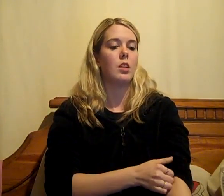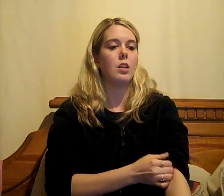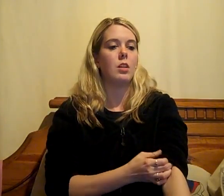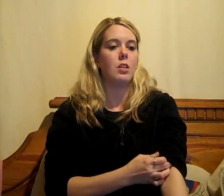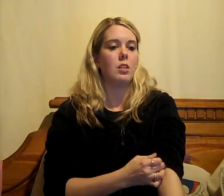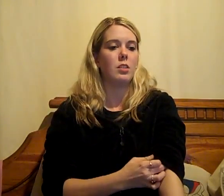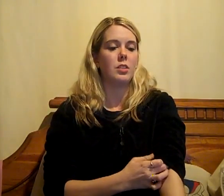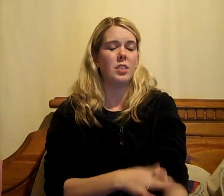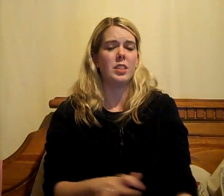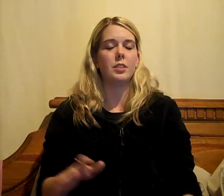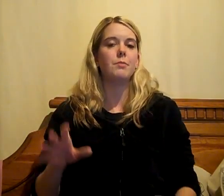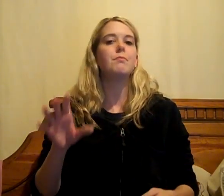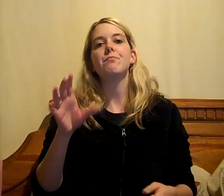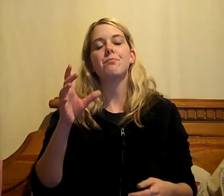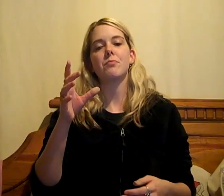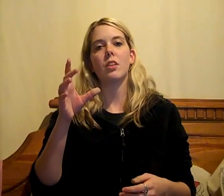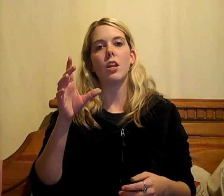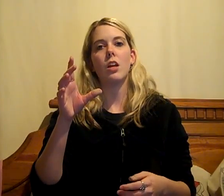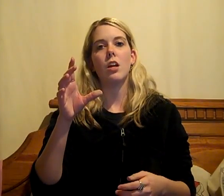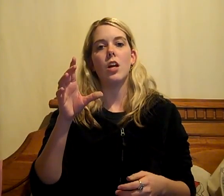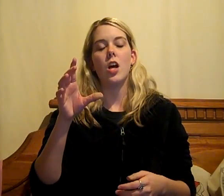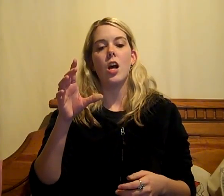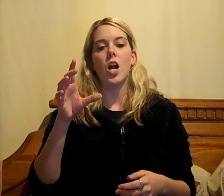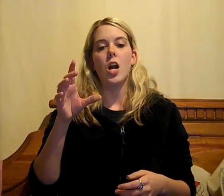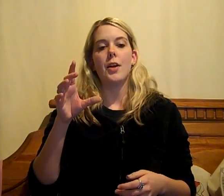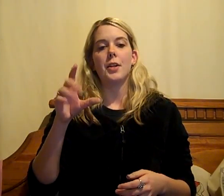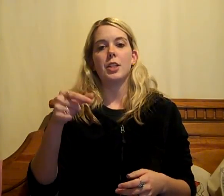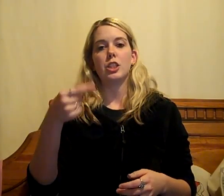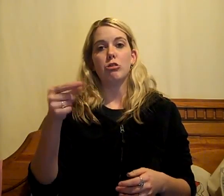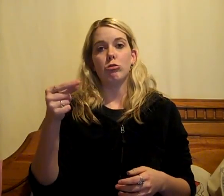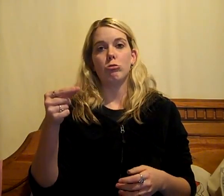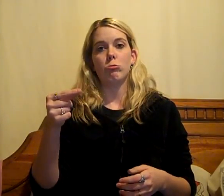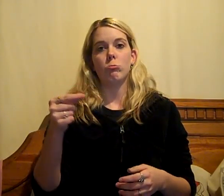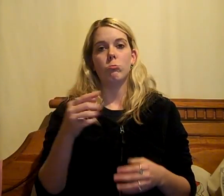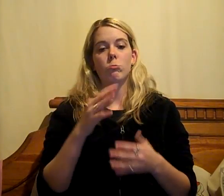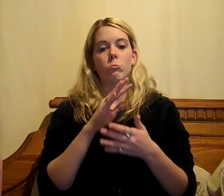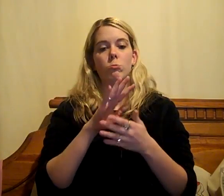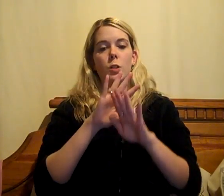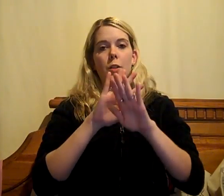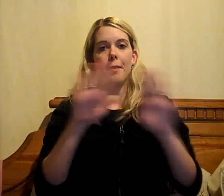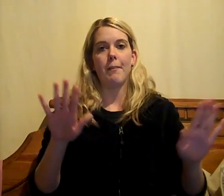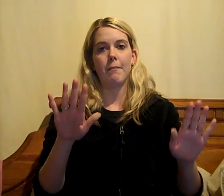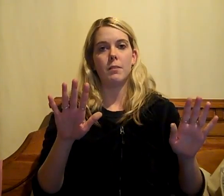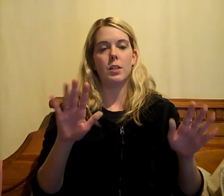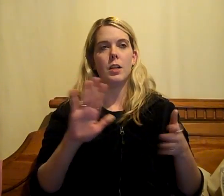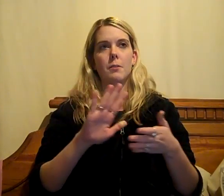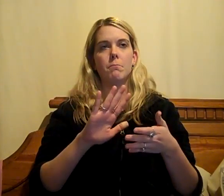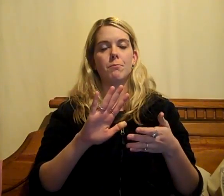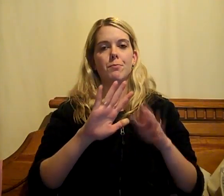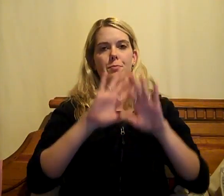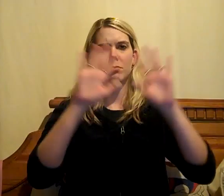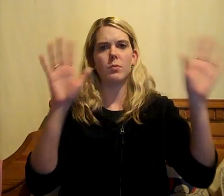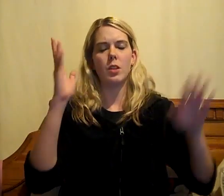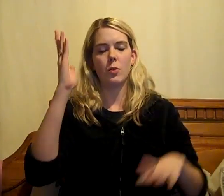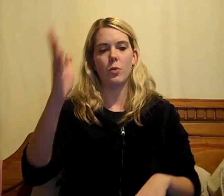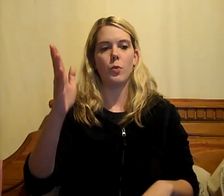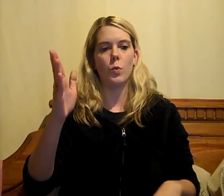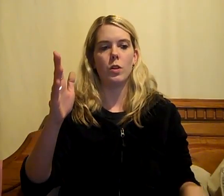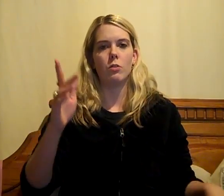going to have oatmeal on your head. I'm going to do both at the same time just so you can see what's what, you know what I mean?